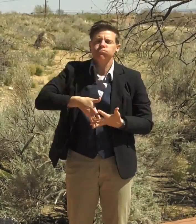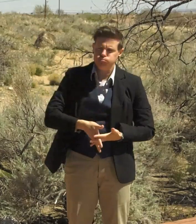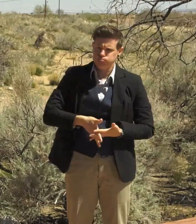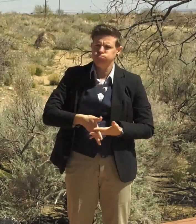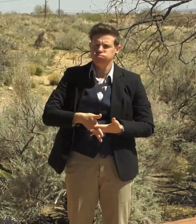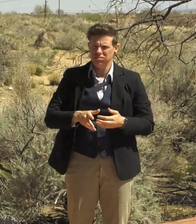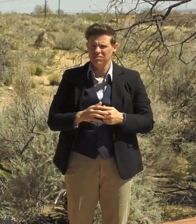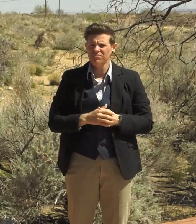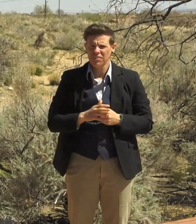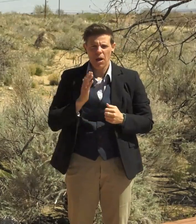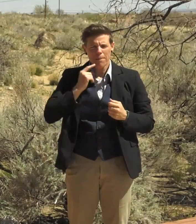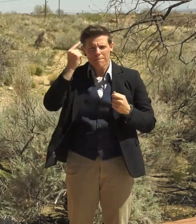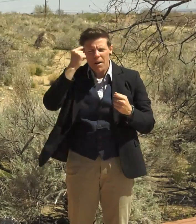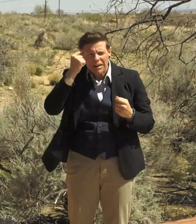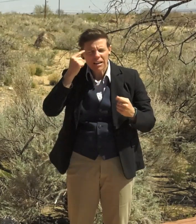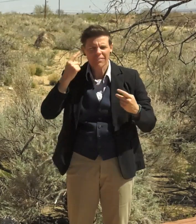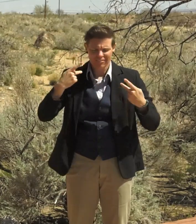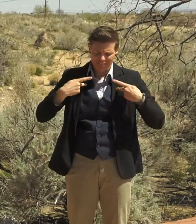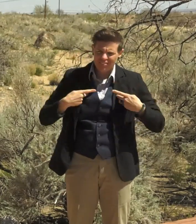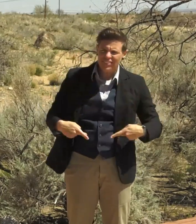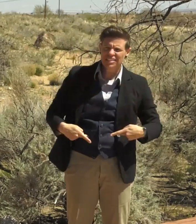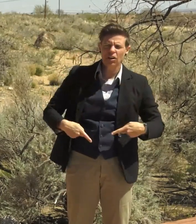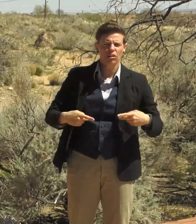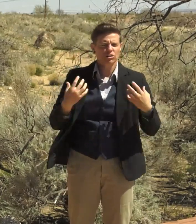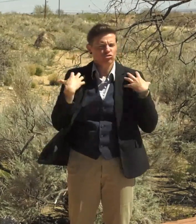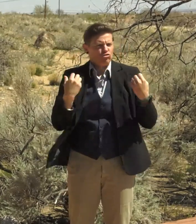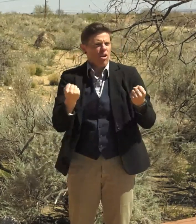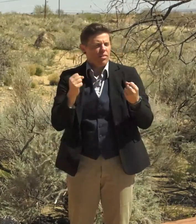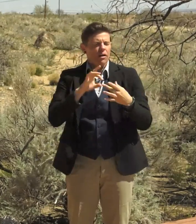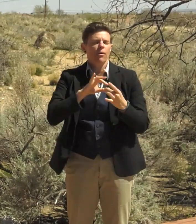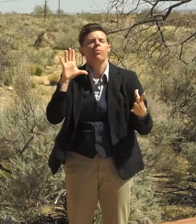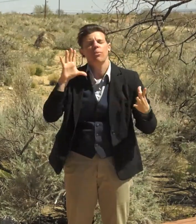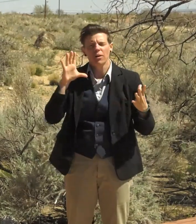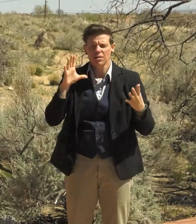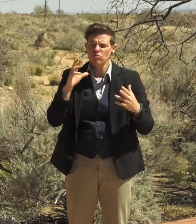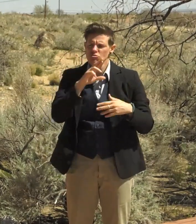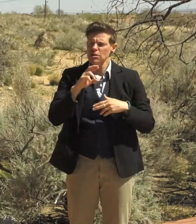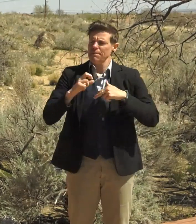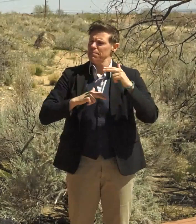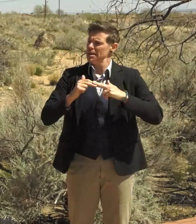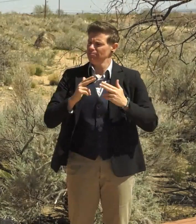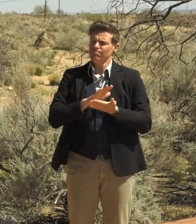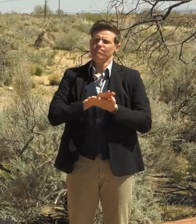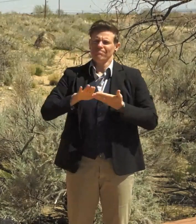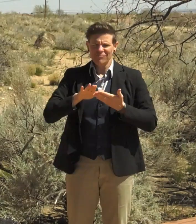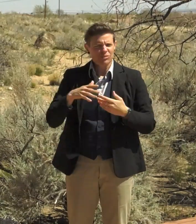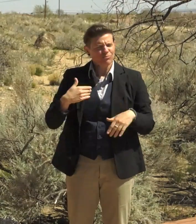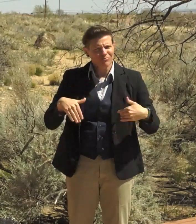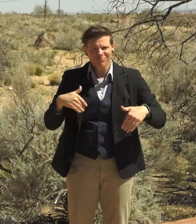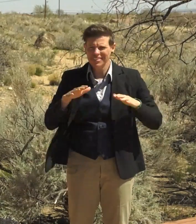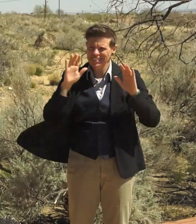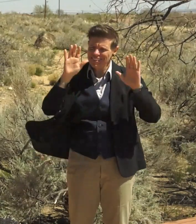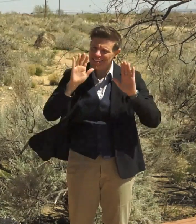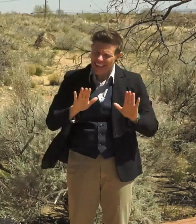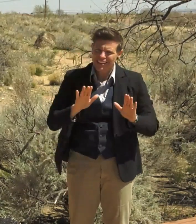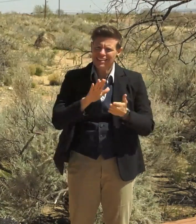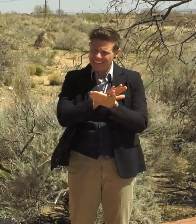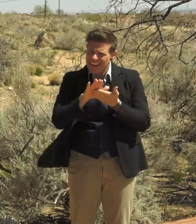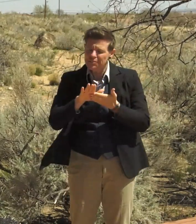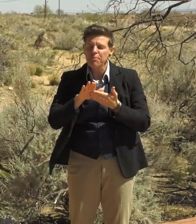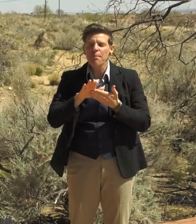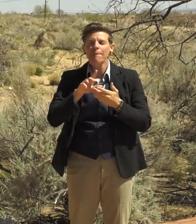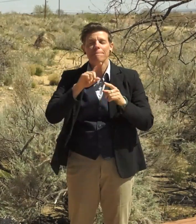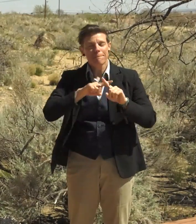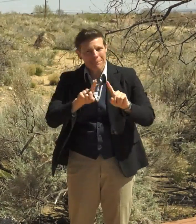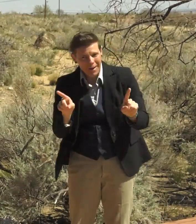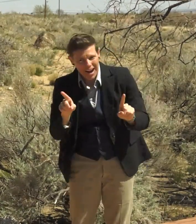health and well-being. So it's a great thing to do, but we absolutely need to keep things in mind right now to make sure that we